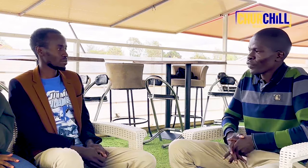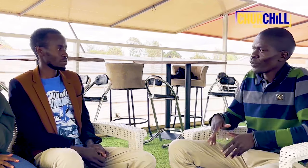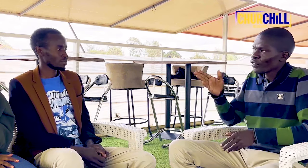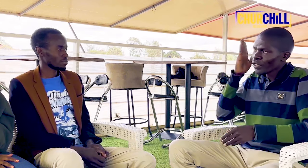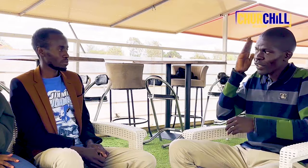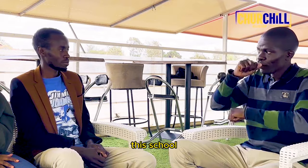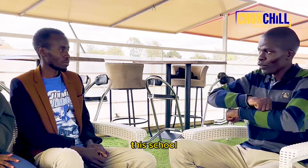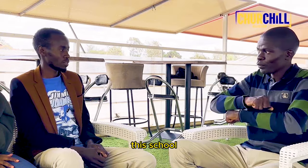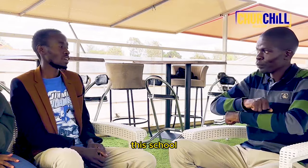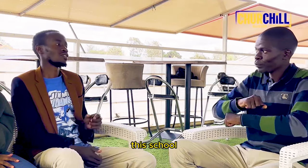Deaf school.